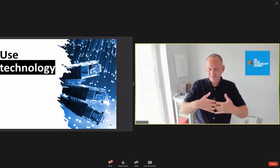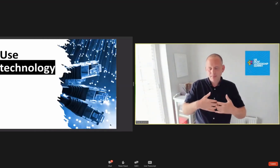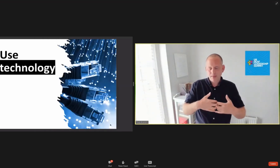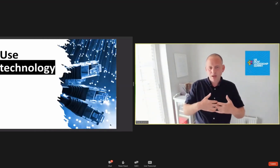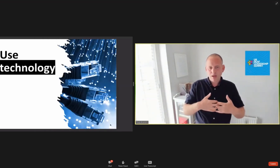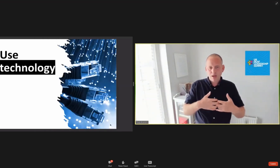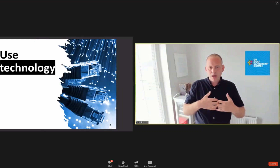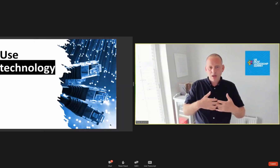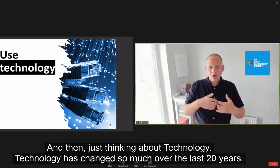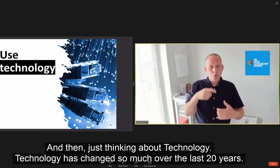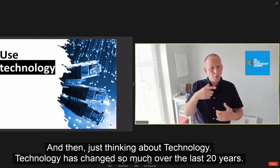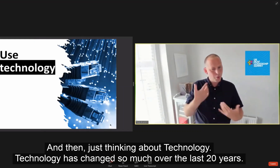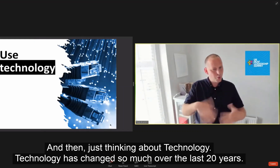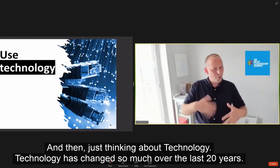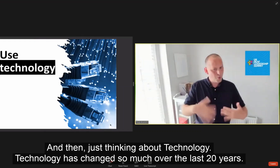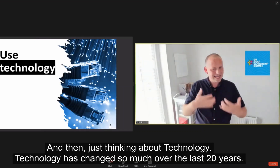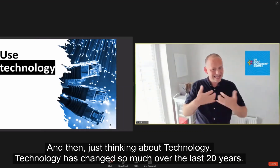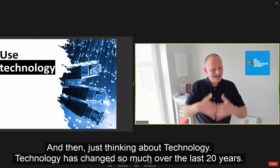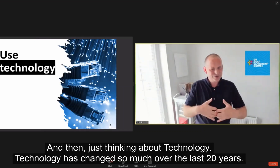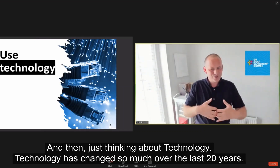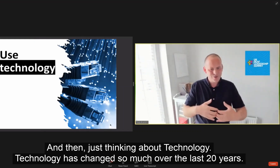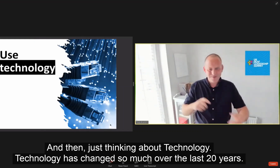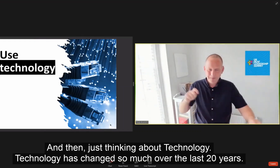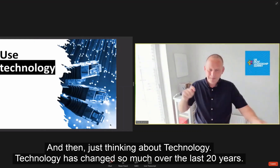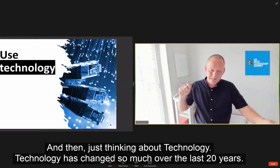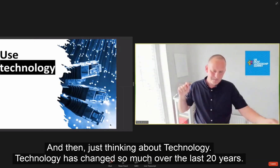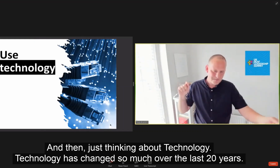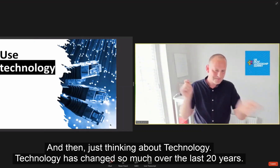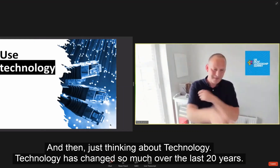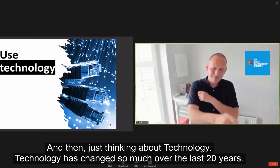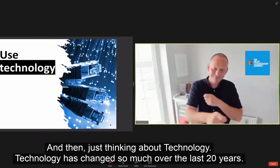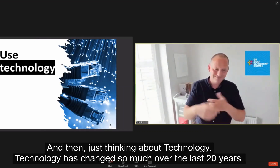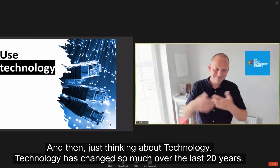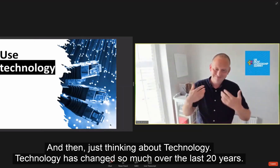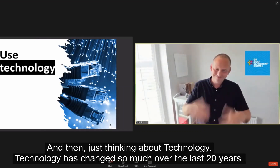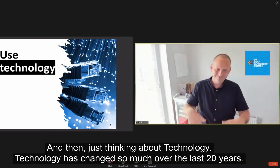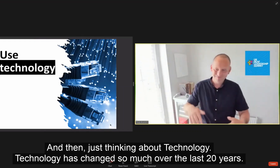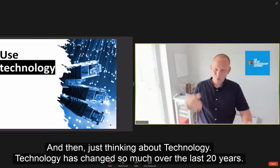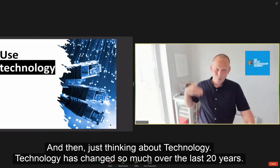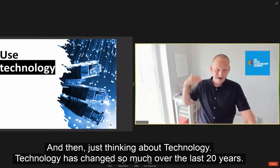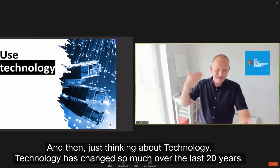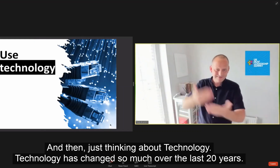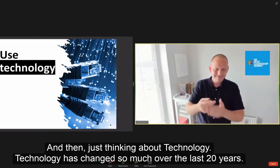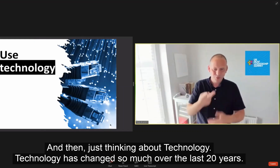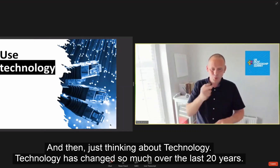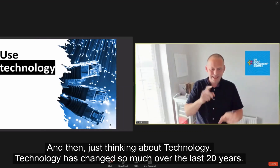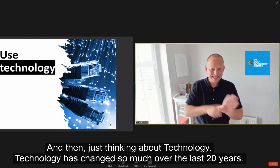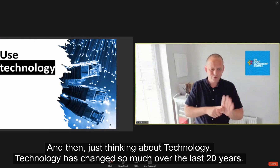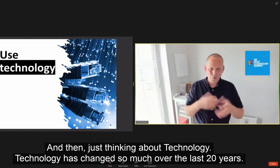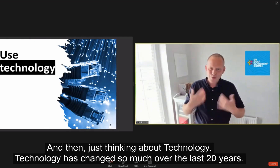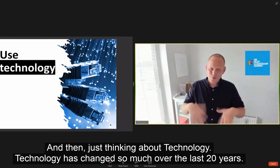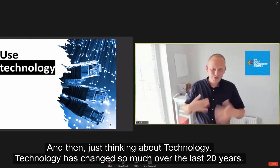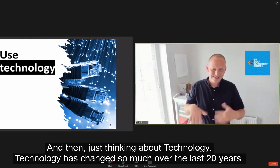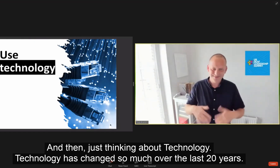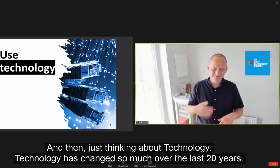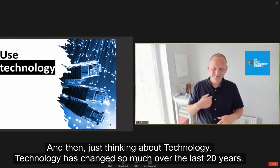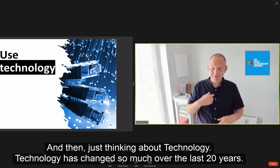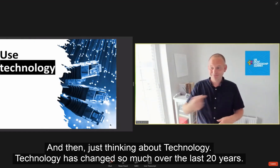And then just thinking about technology. Technology has changed so much over the last